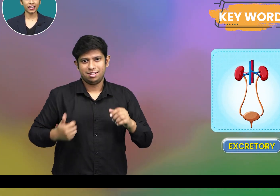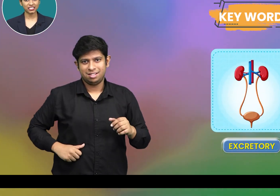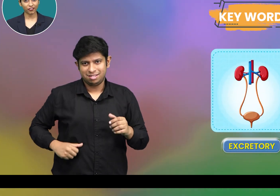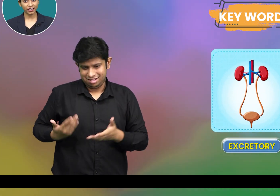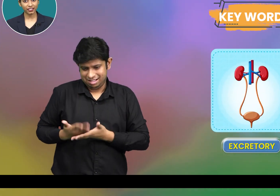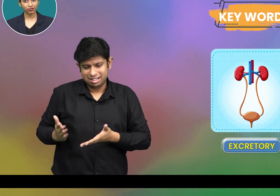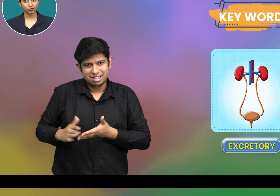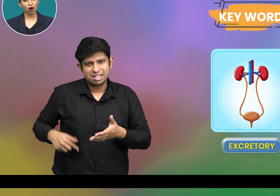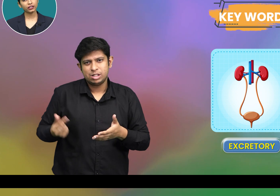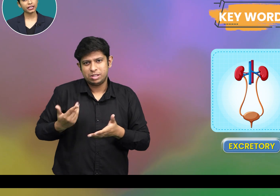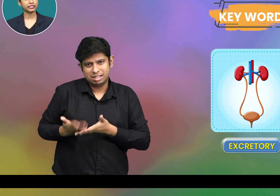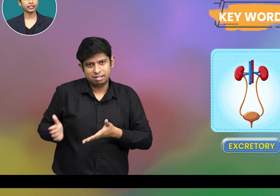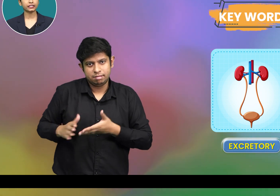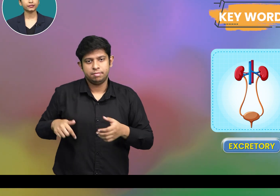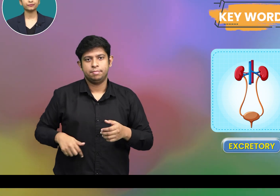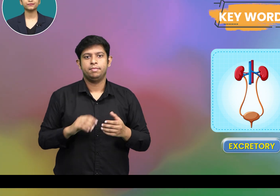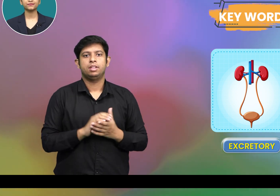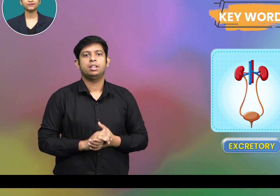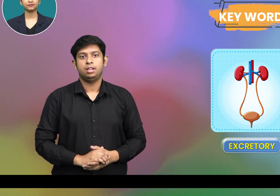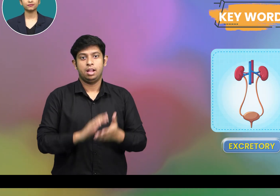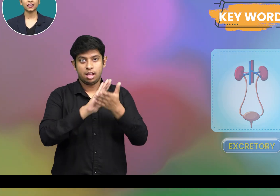used to excrete or exit.